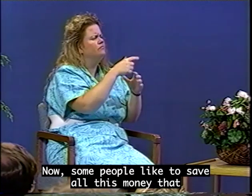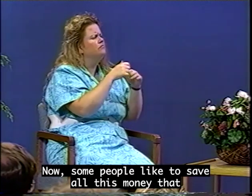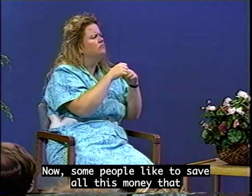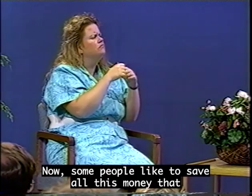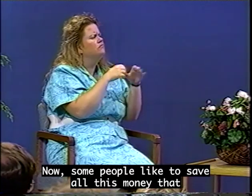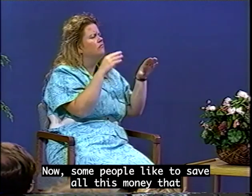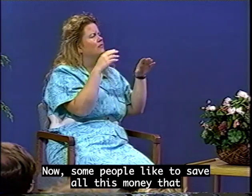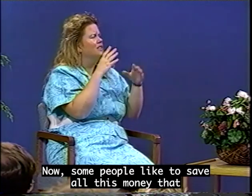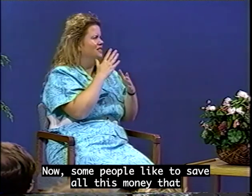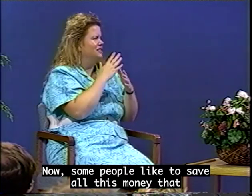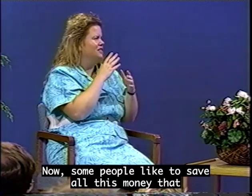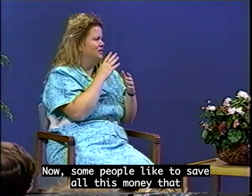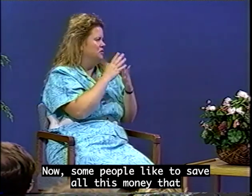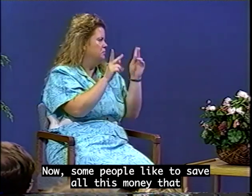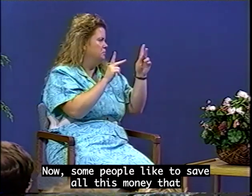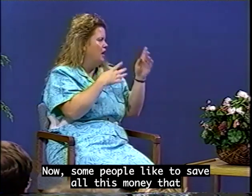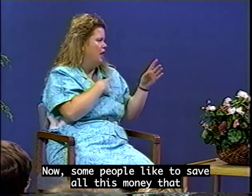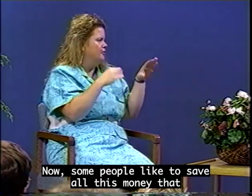Now,